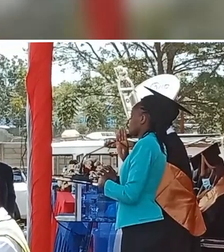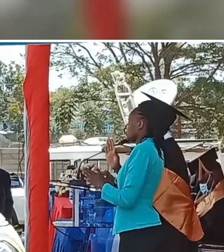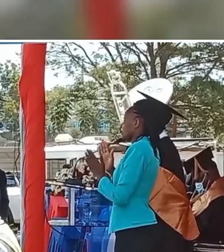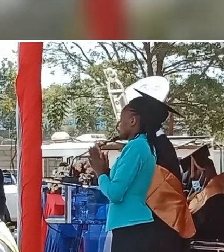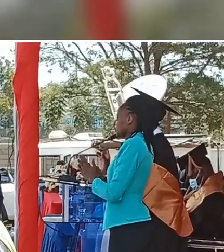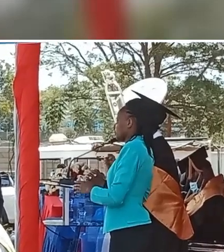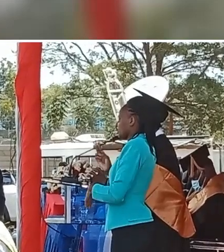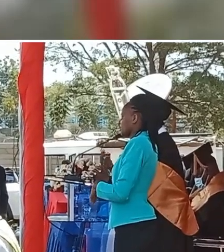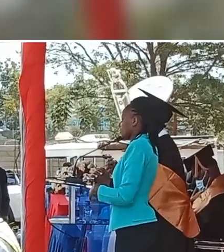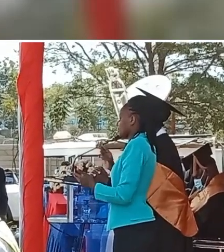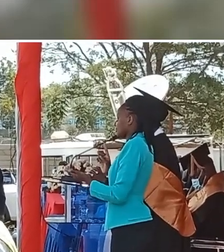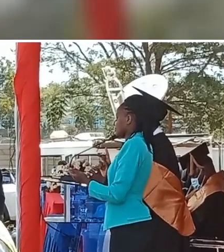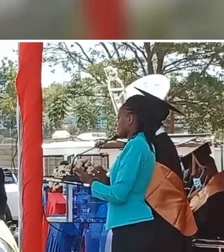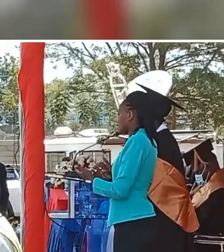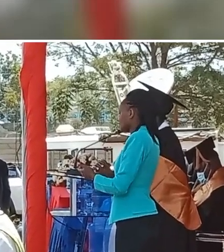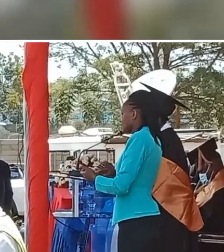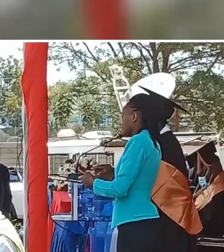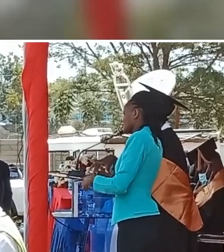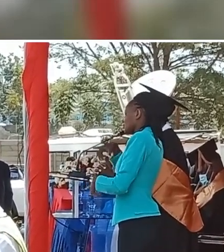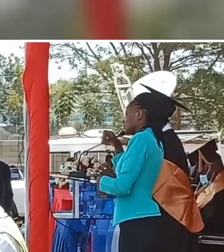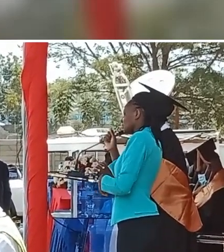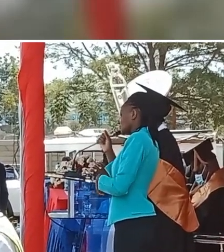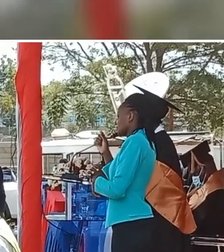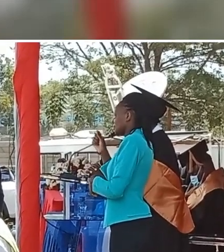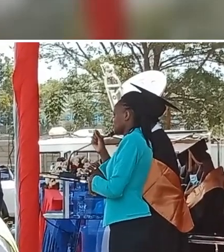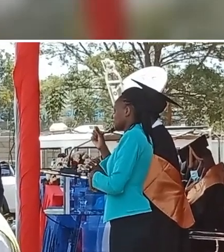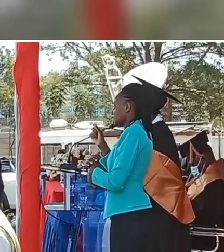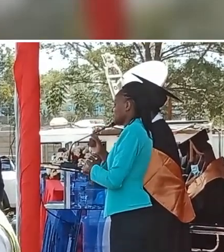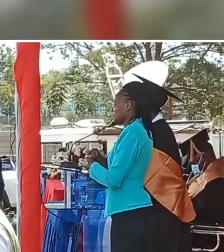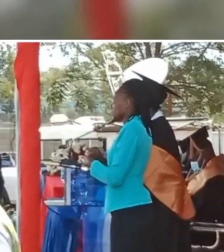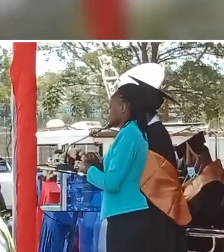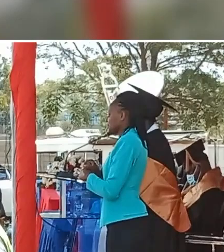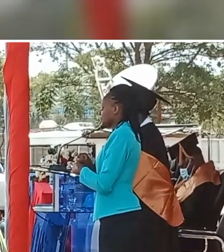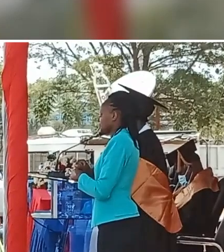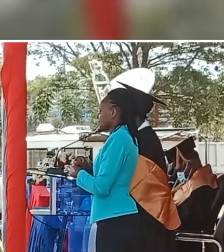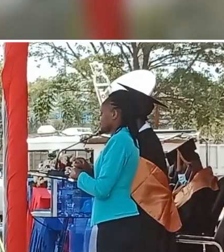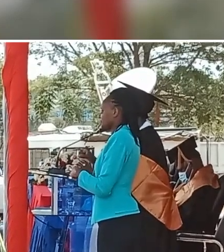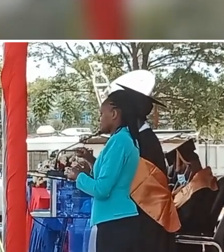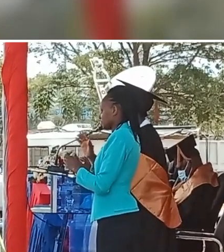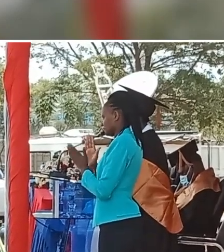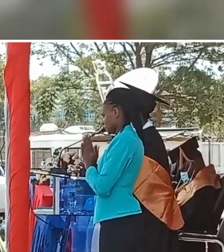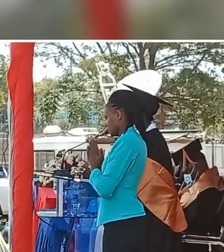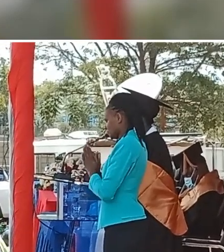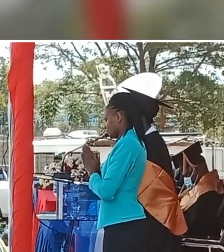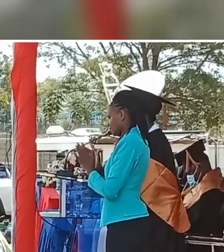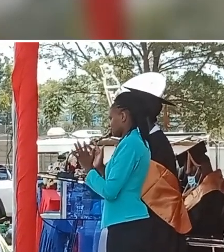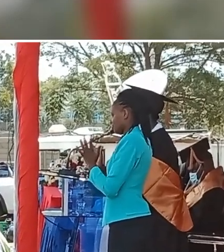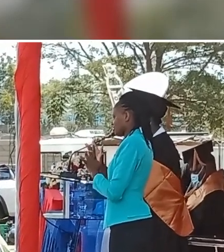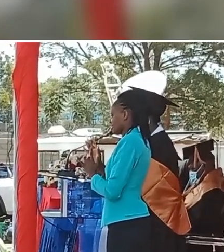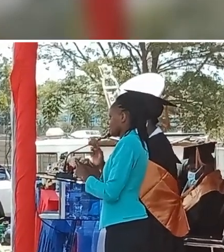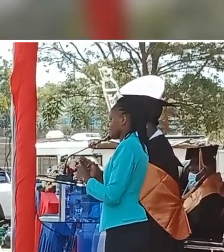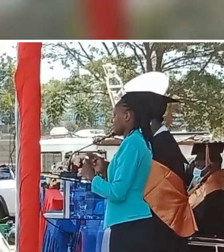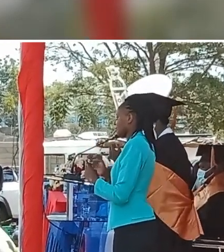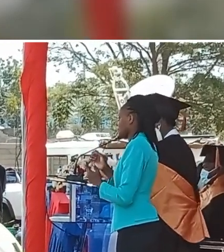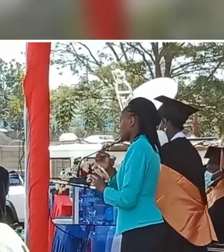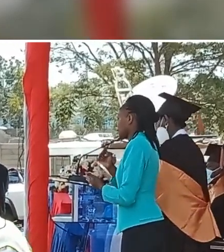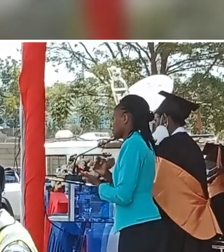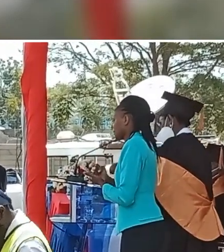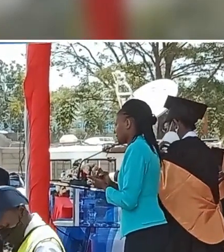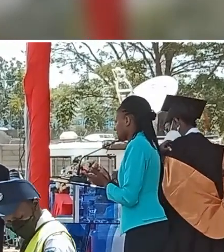dispatch us with your peace and go before us to make a way for us. For we pray this in Jesus' name. Amen.